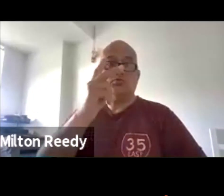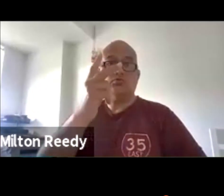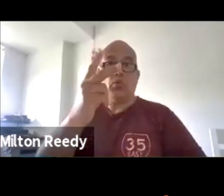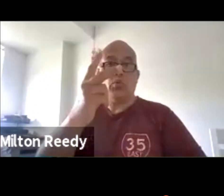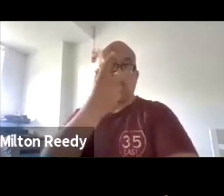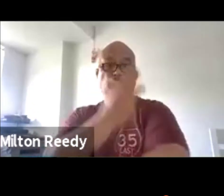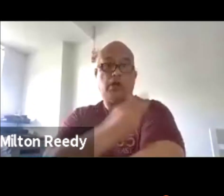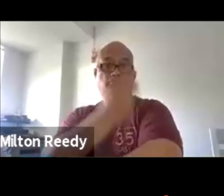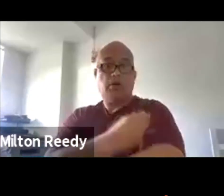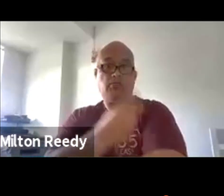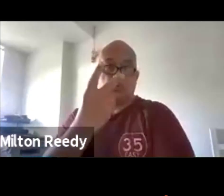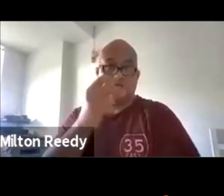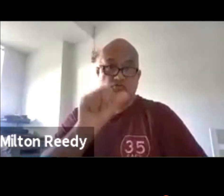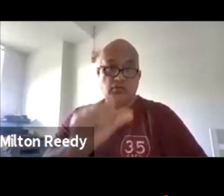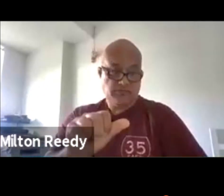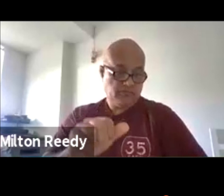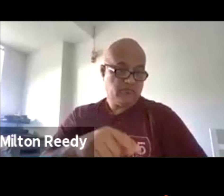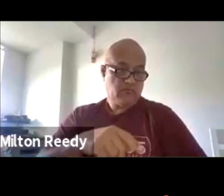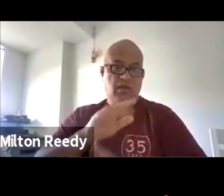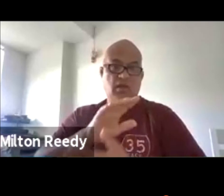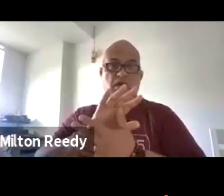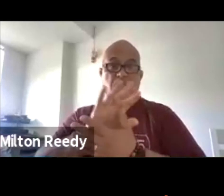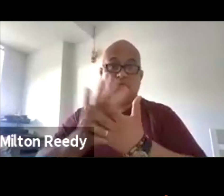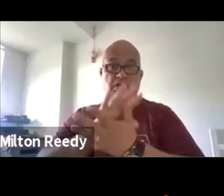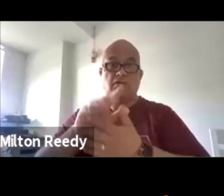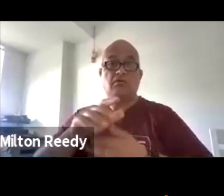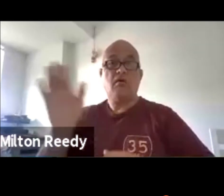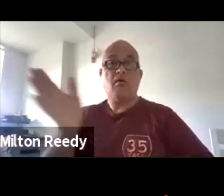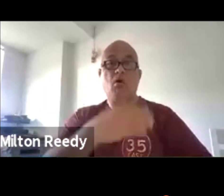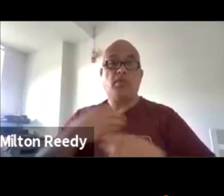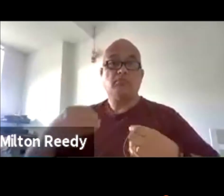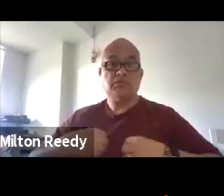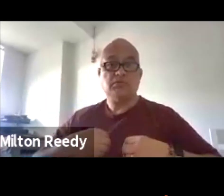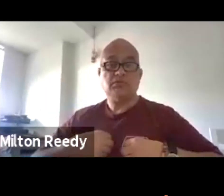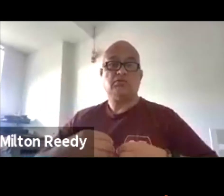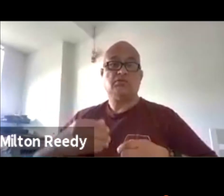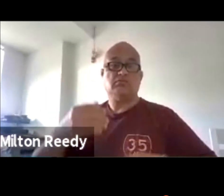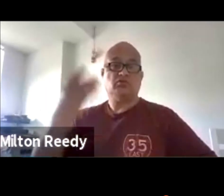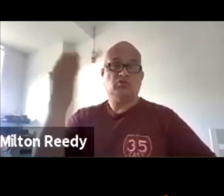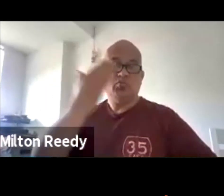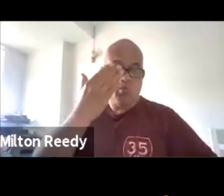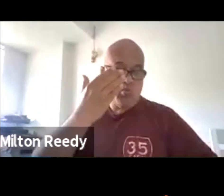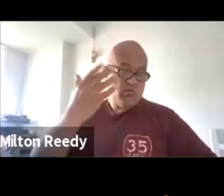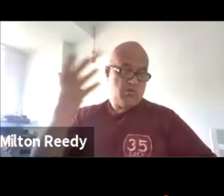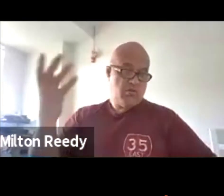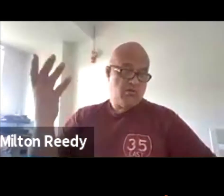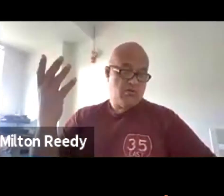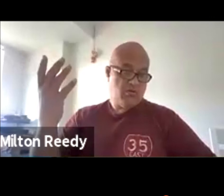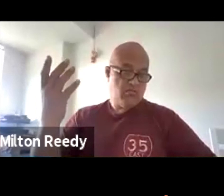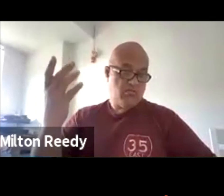the 0 to 40% of the population have been vaccinated. So does that mean that